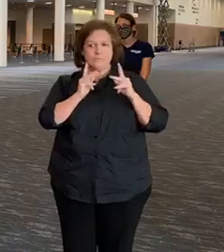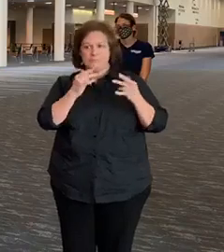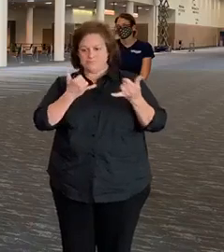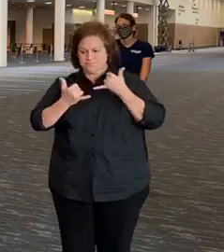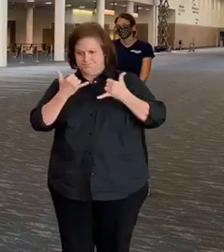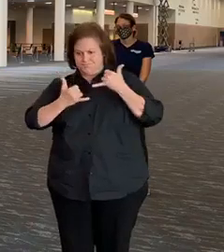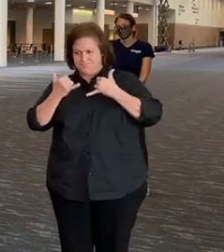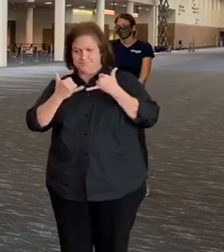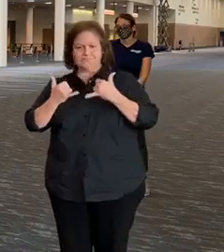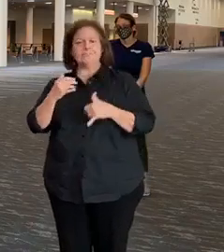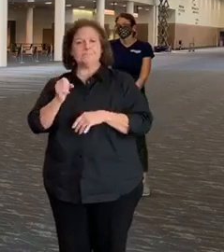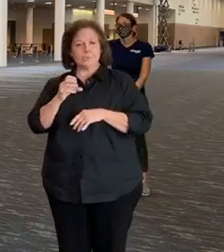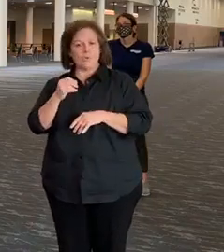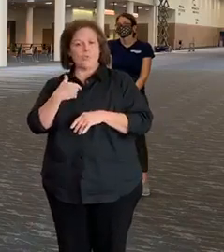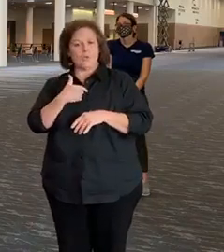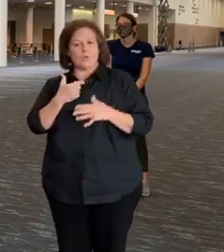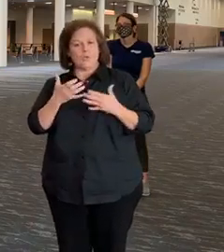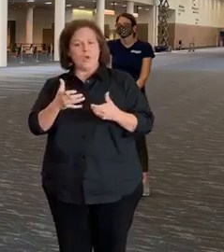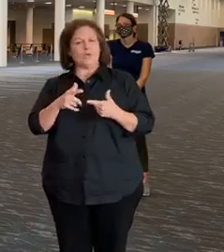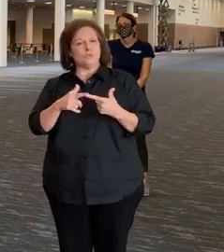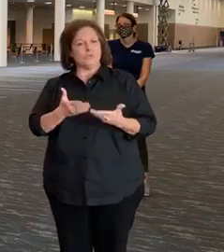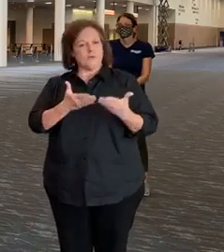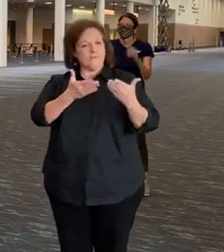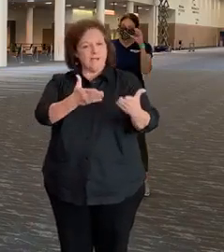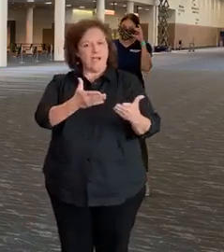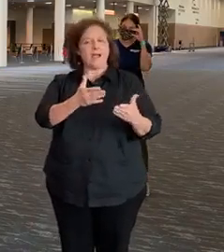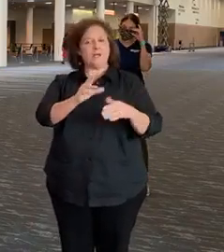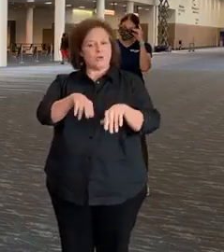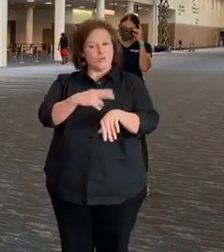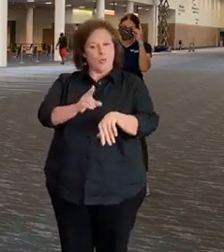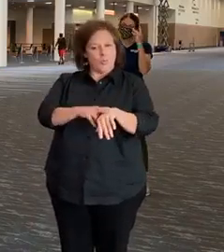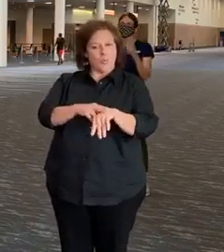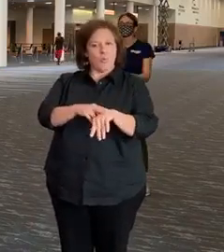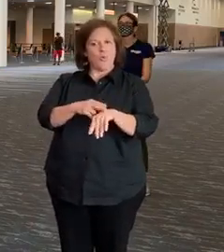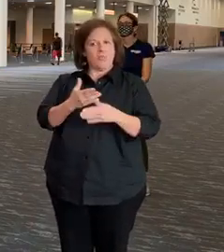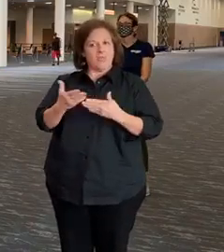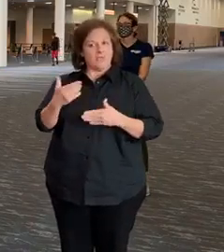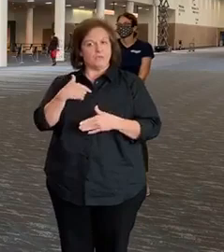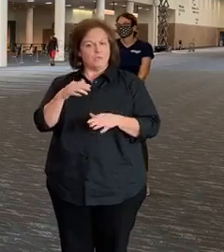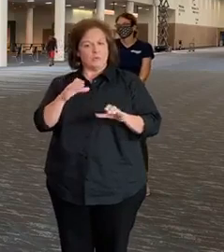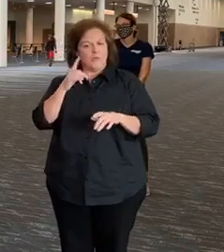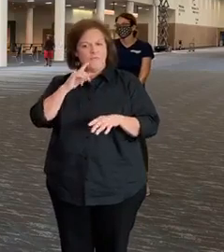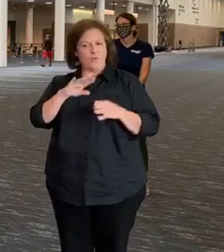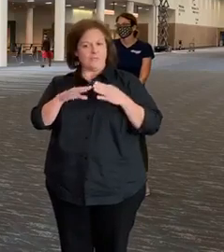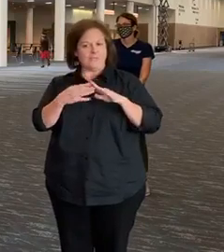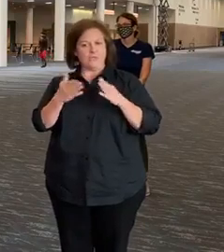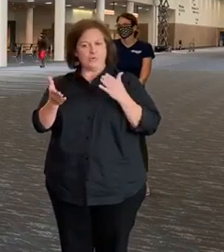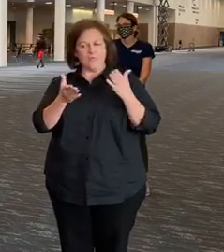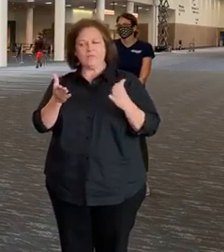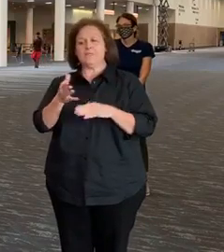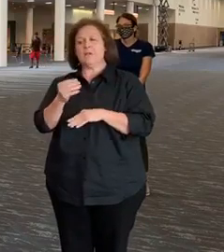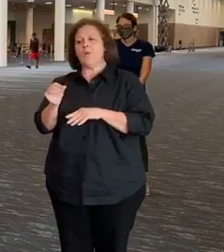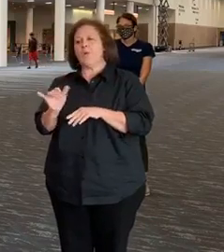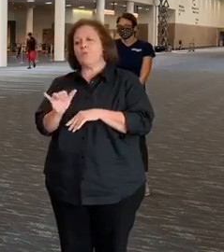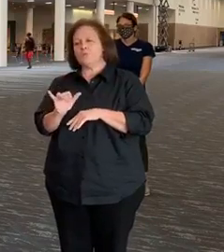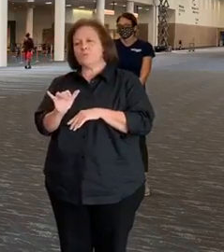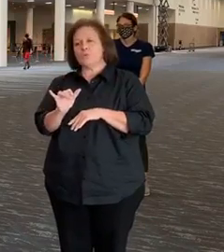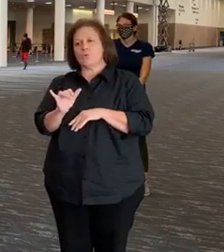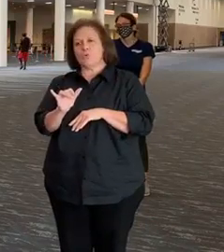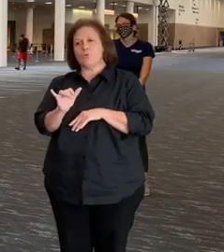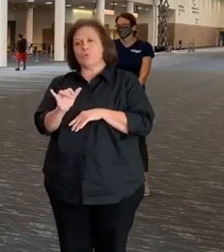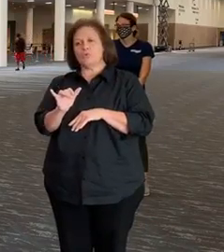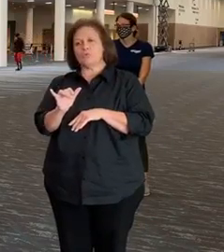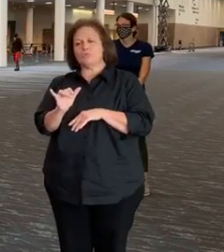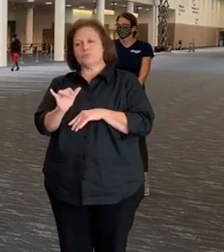that we're able to provide the normal operations that we provide for our city services, as well as provide